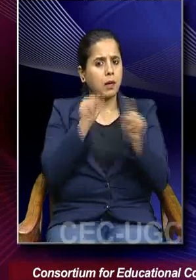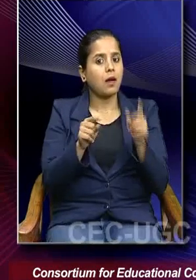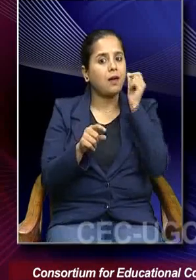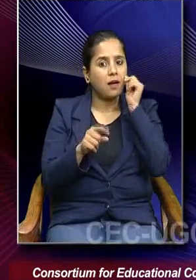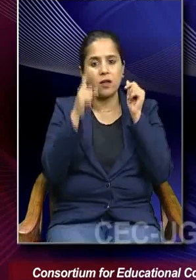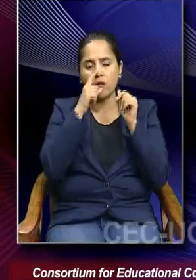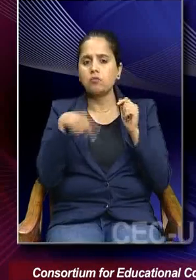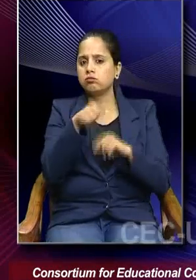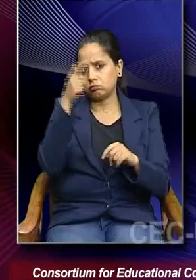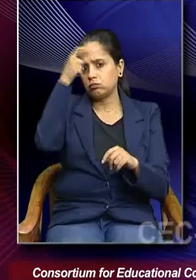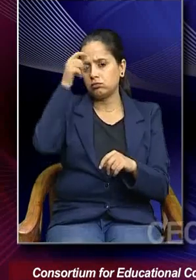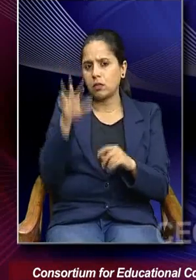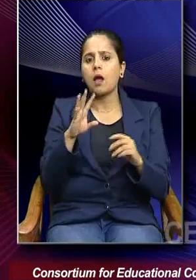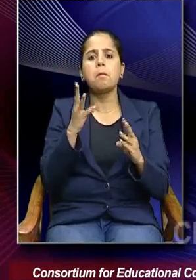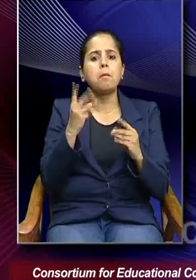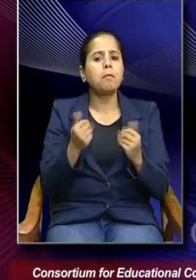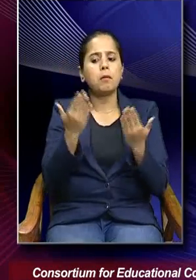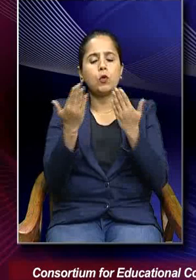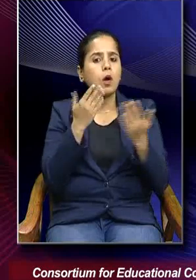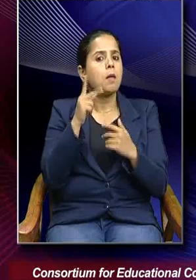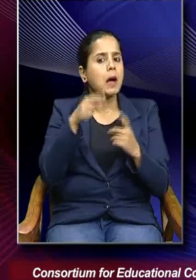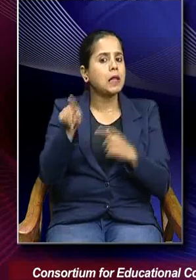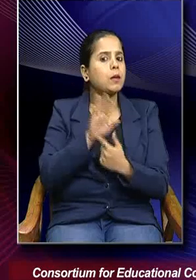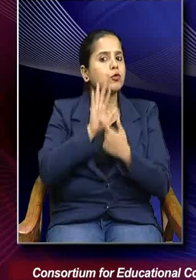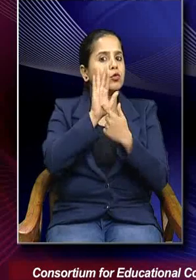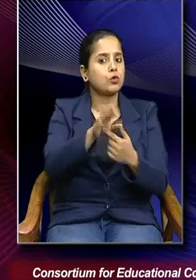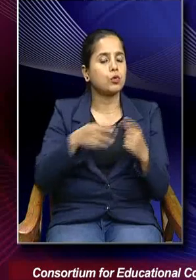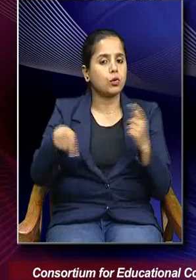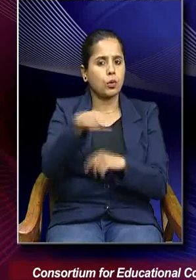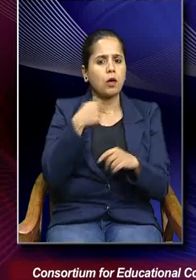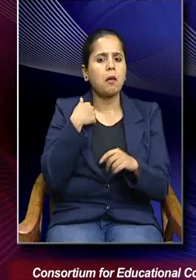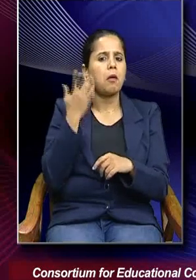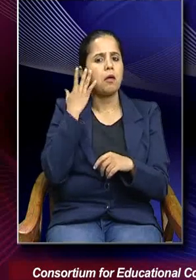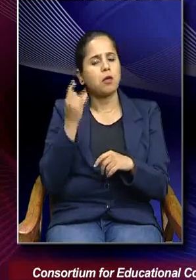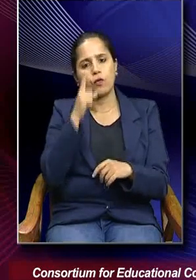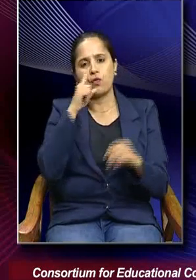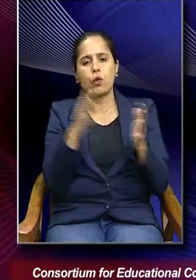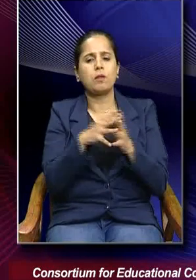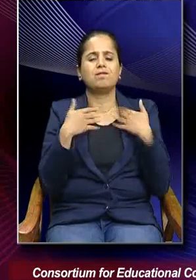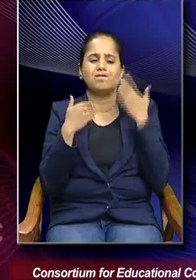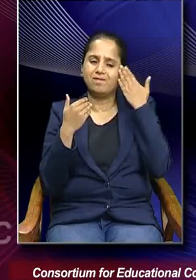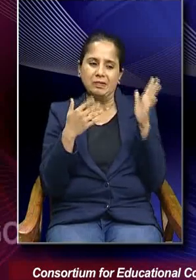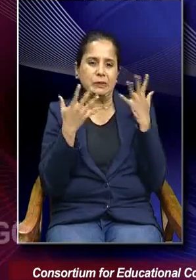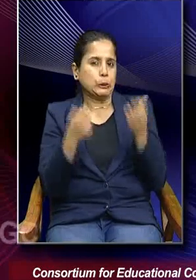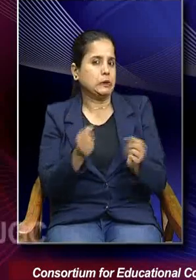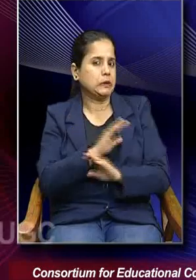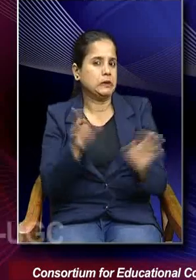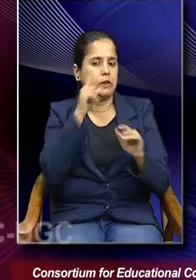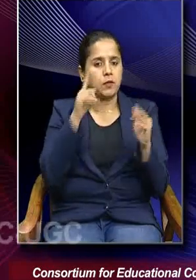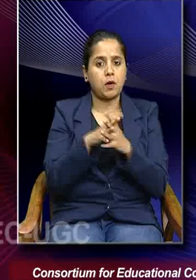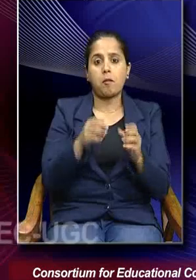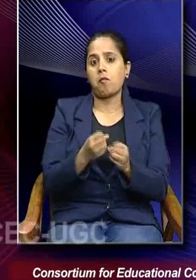very problematic. What does it hint at? It hints at the neglect of women, where a